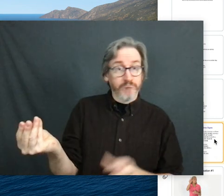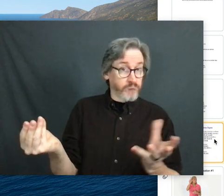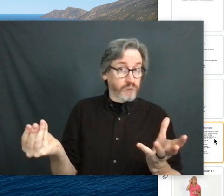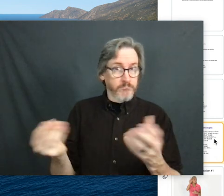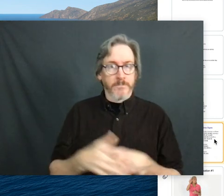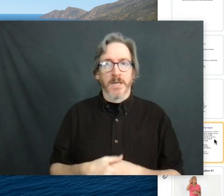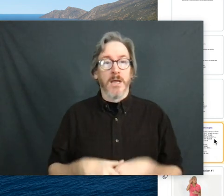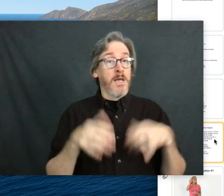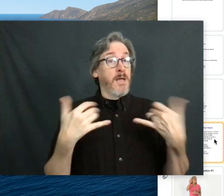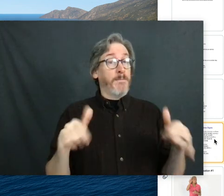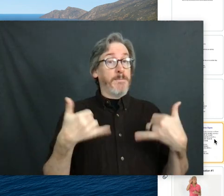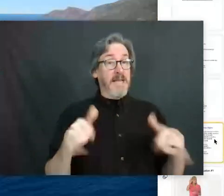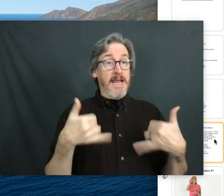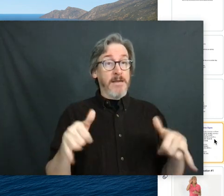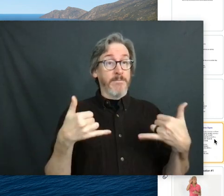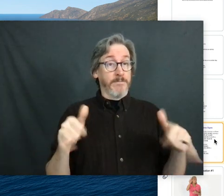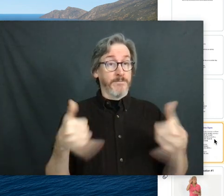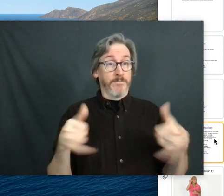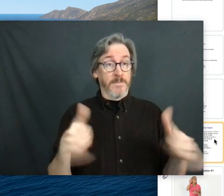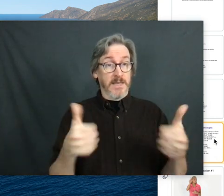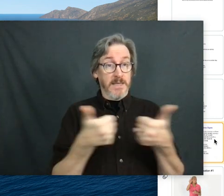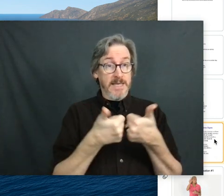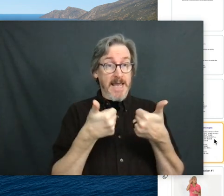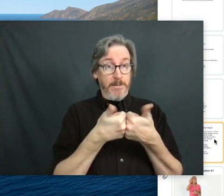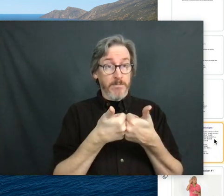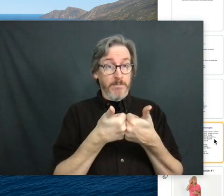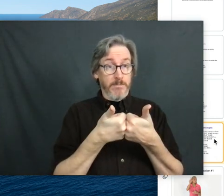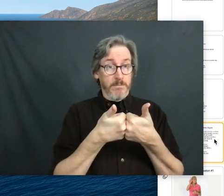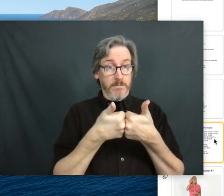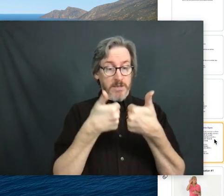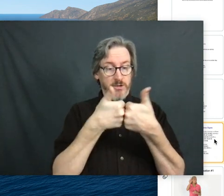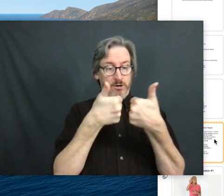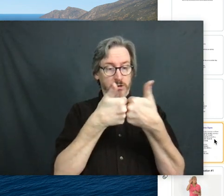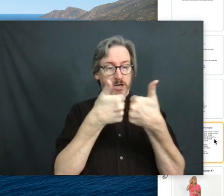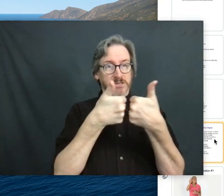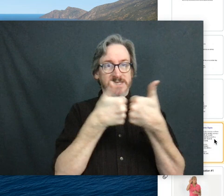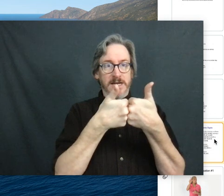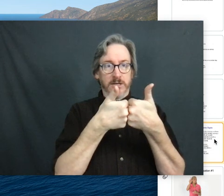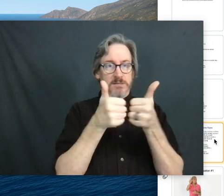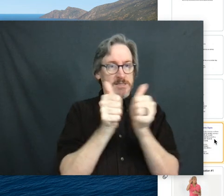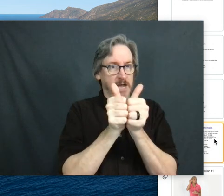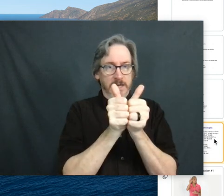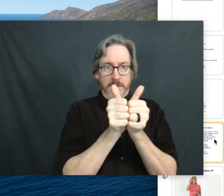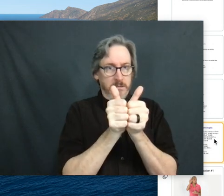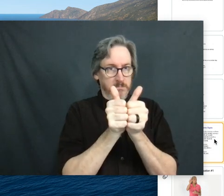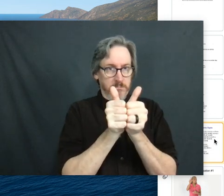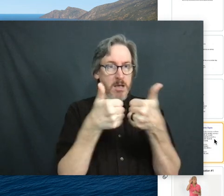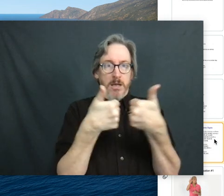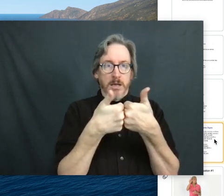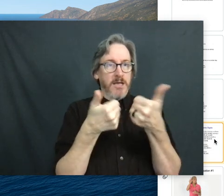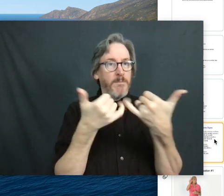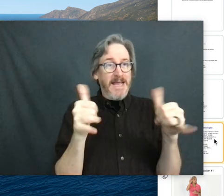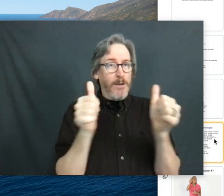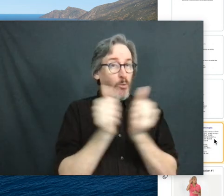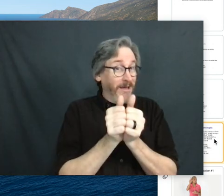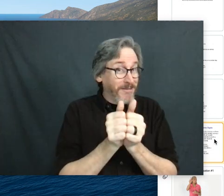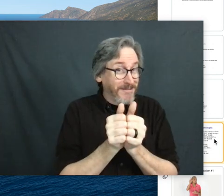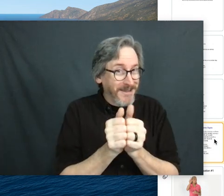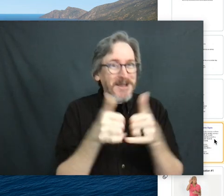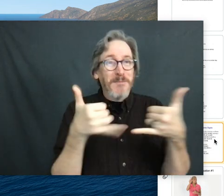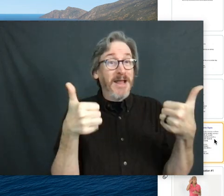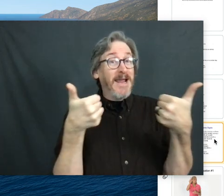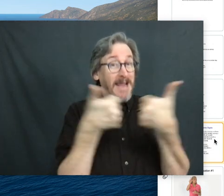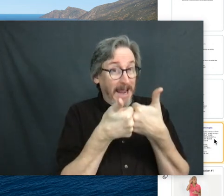out. Play, game, and they're knuckles to knuckles, not play